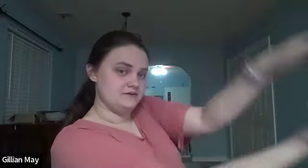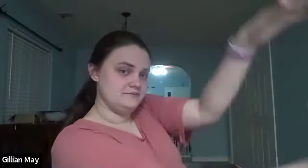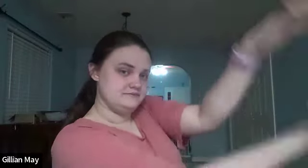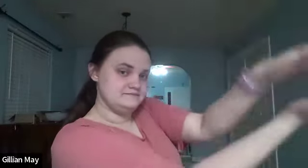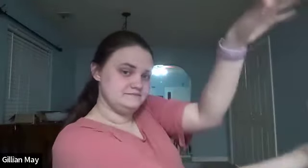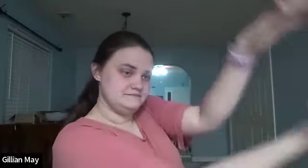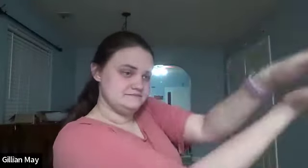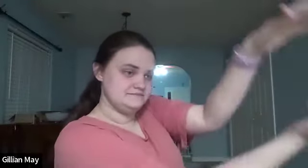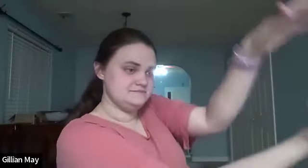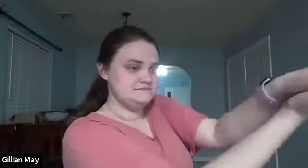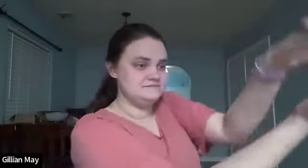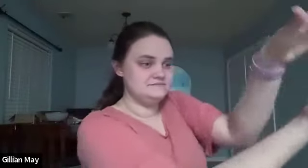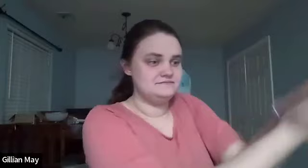alligator.